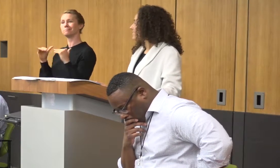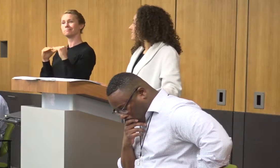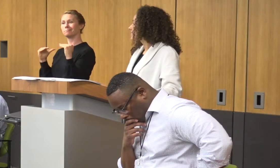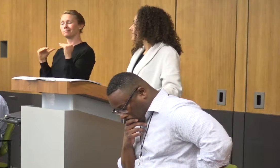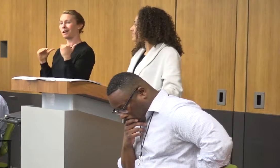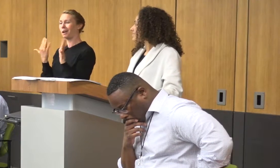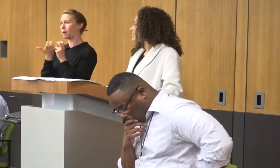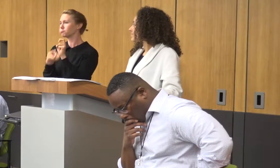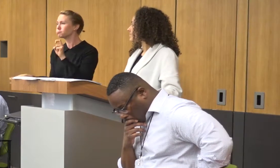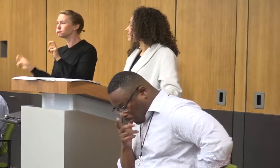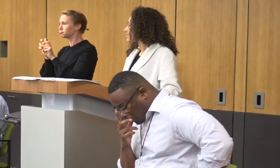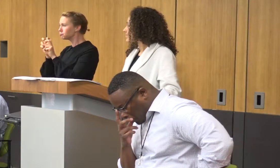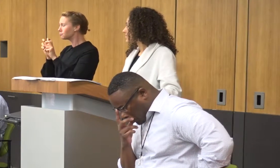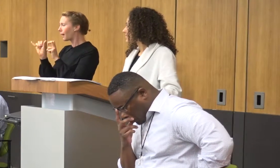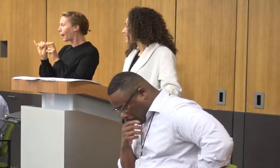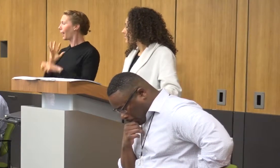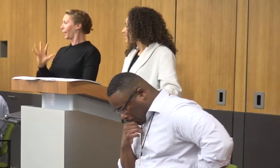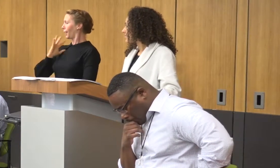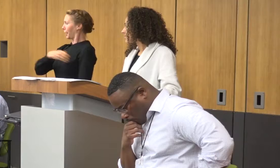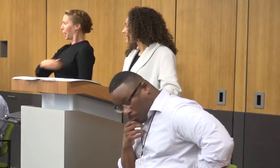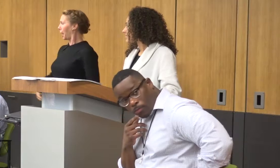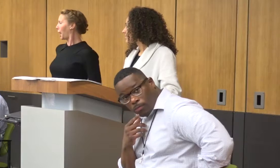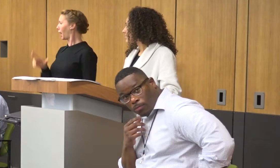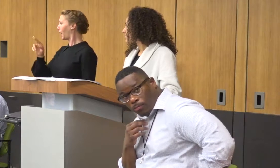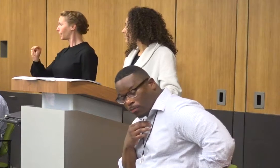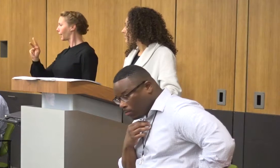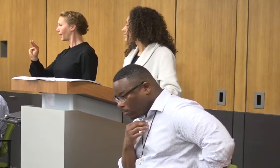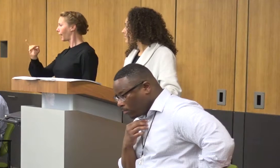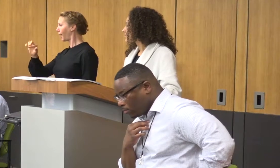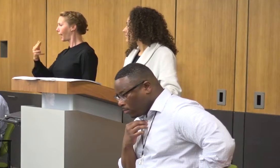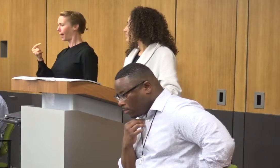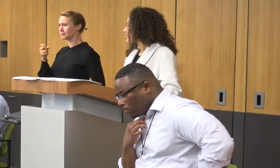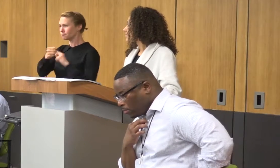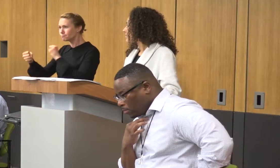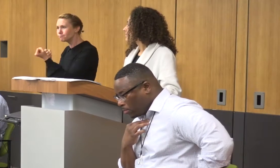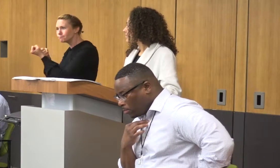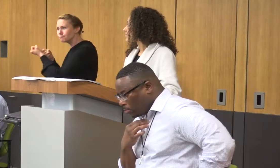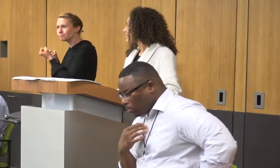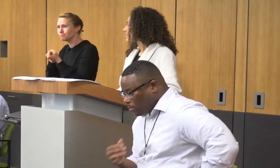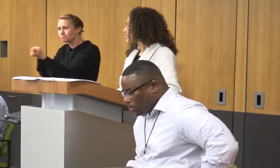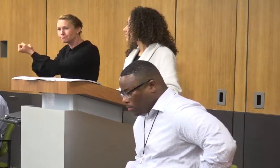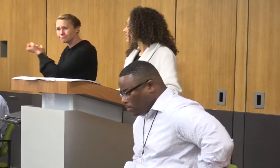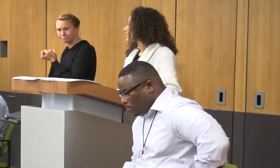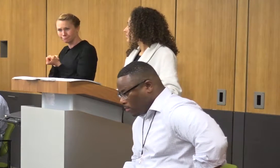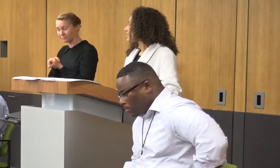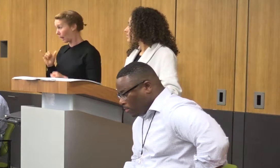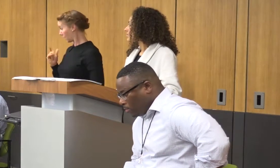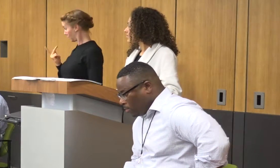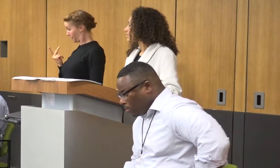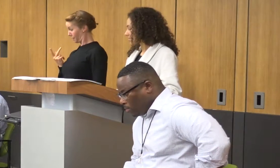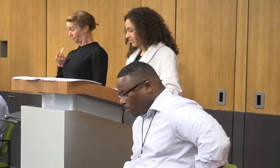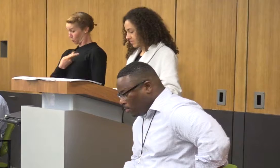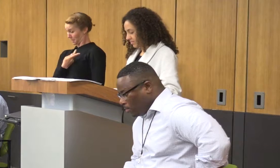have open discussions and serving, like John and I, we work for organizations